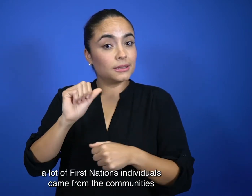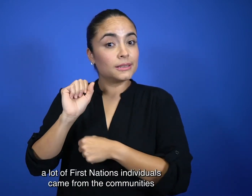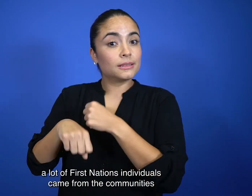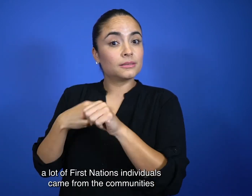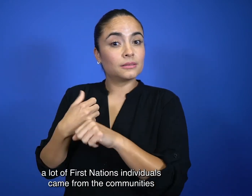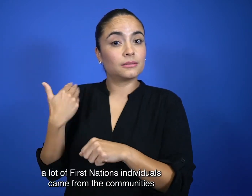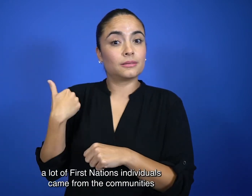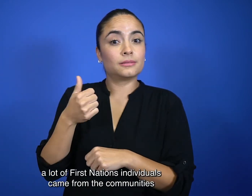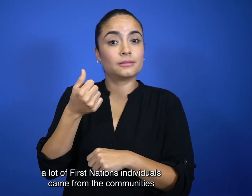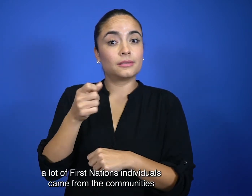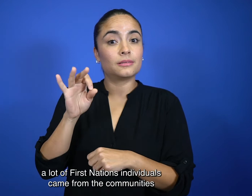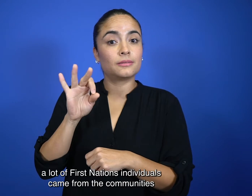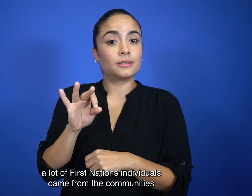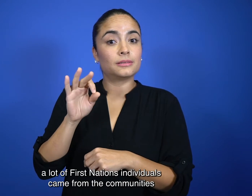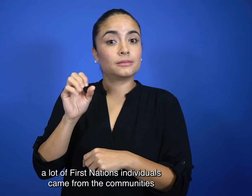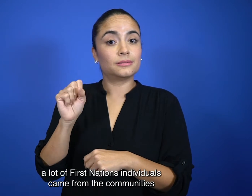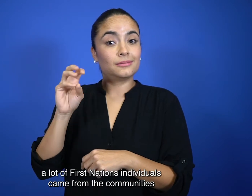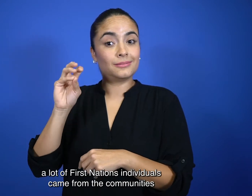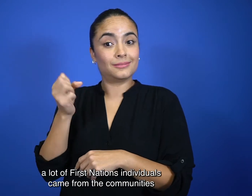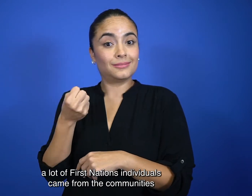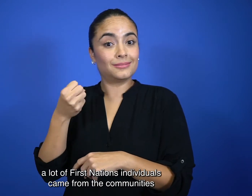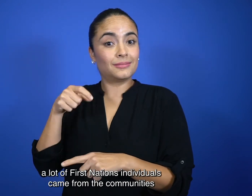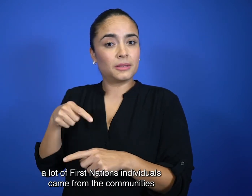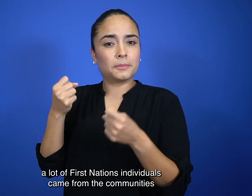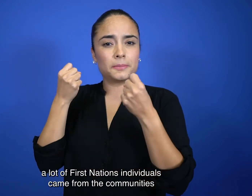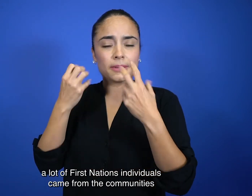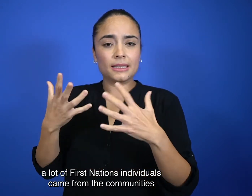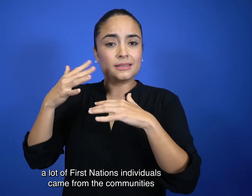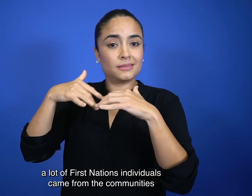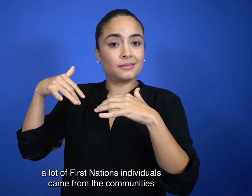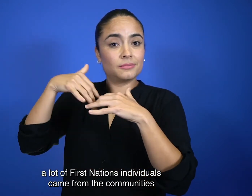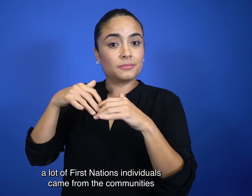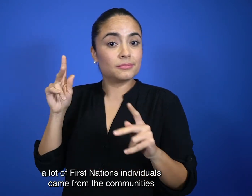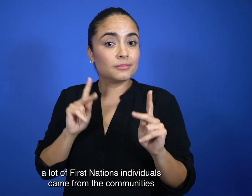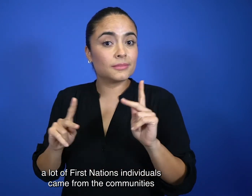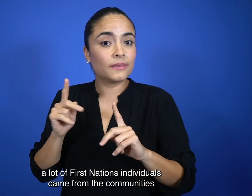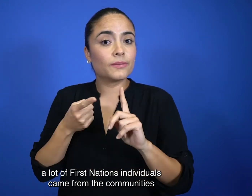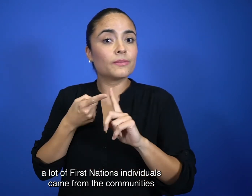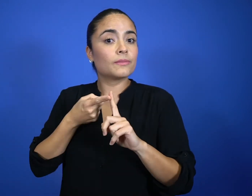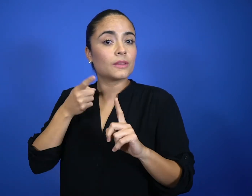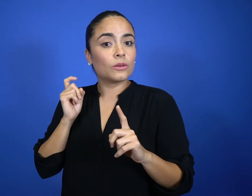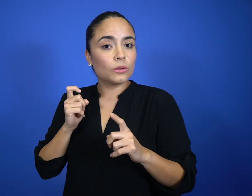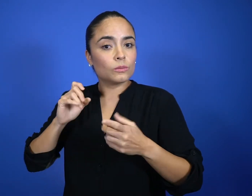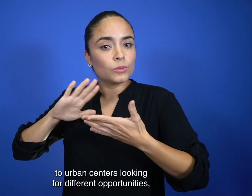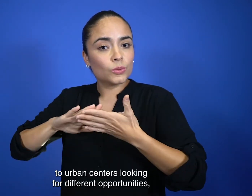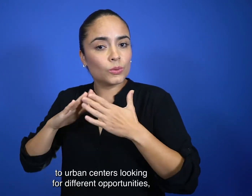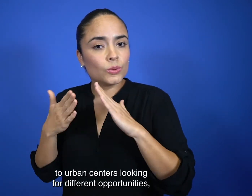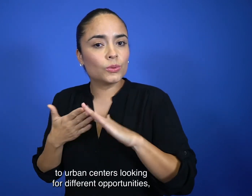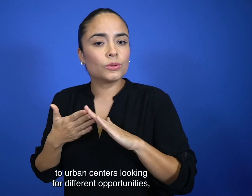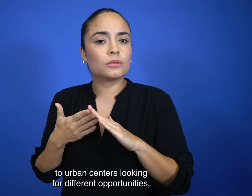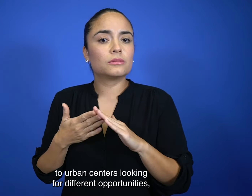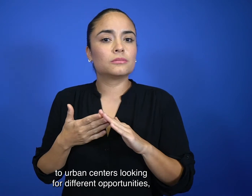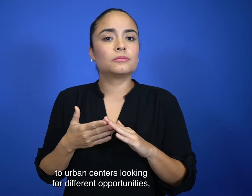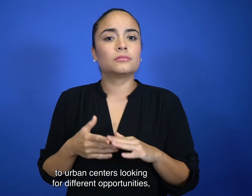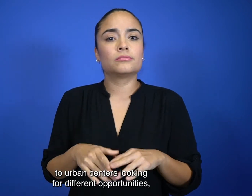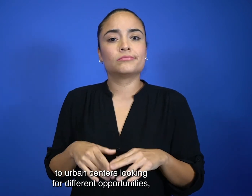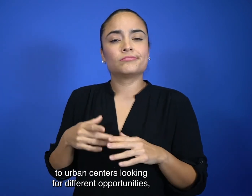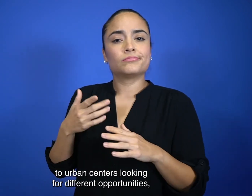lot of First Nations individuals came from the communities to the urban centers looking for